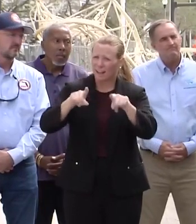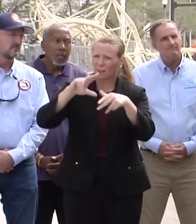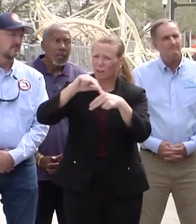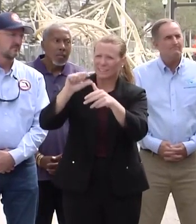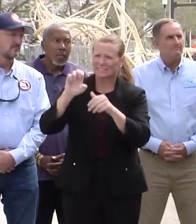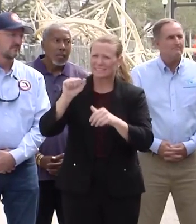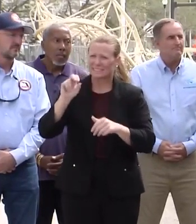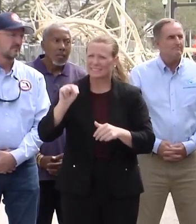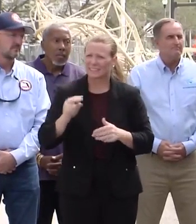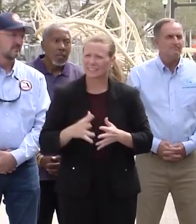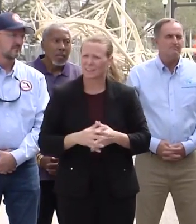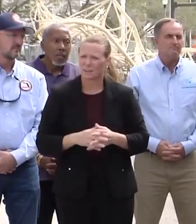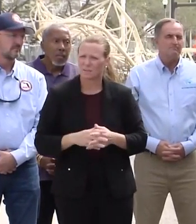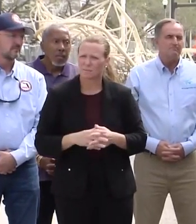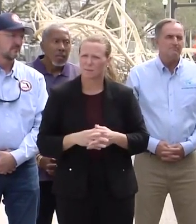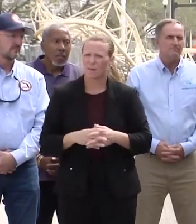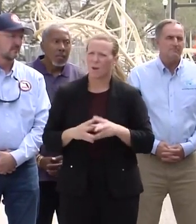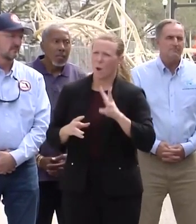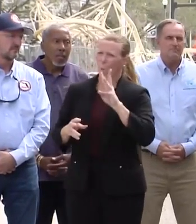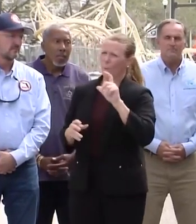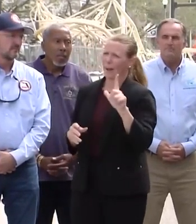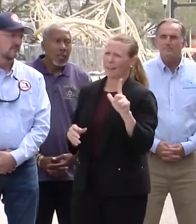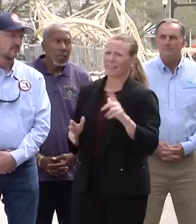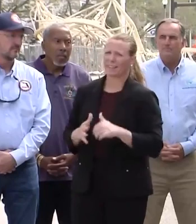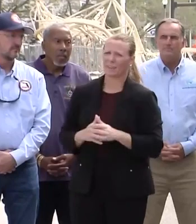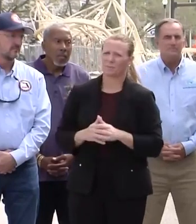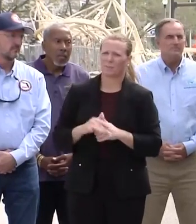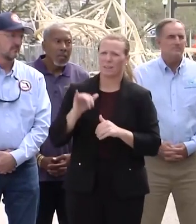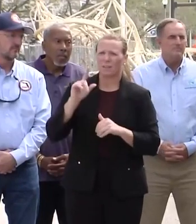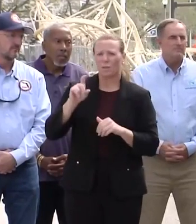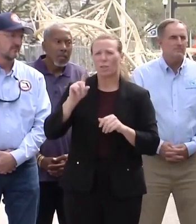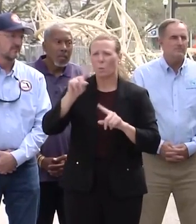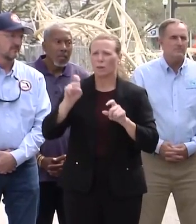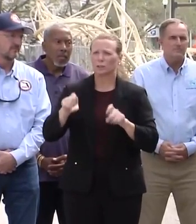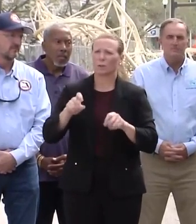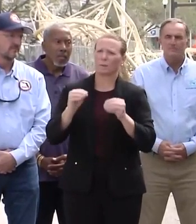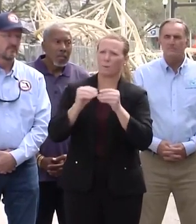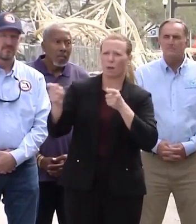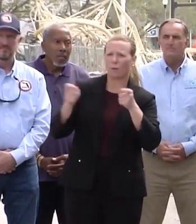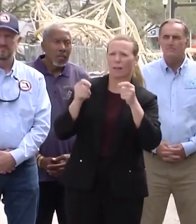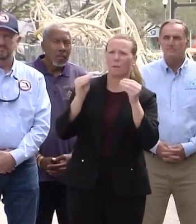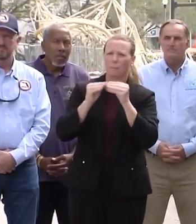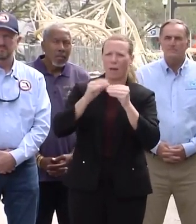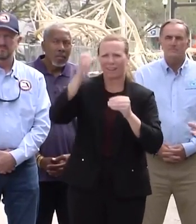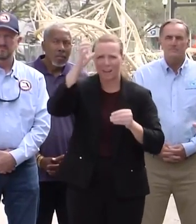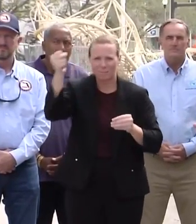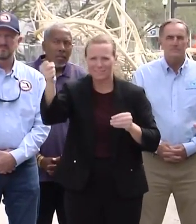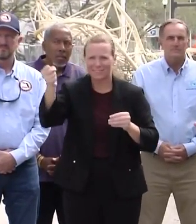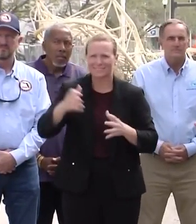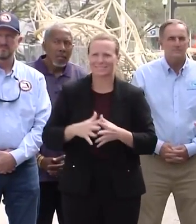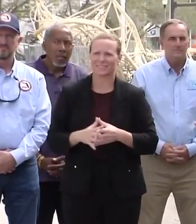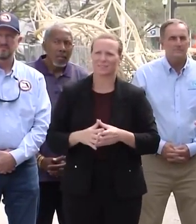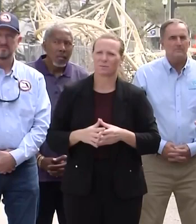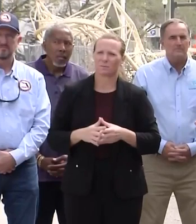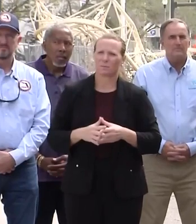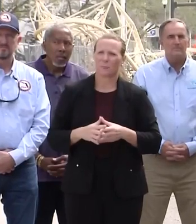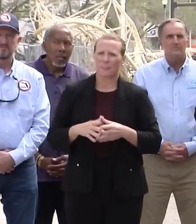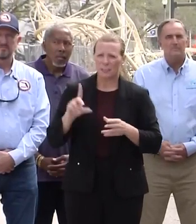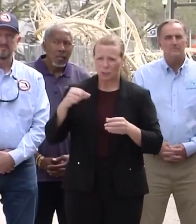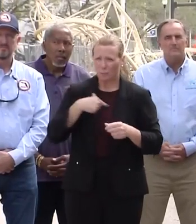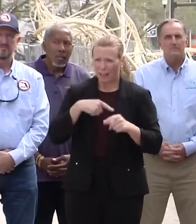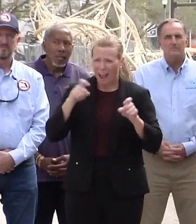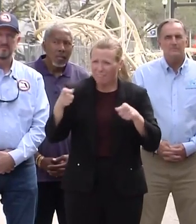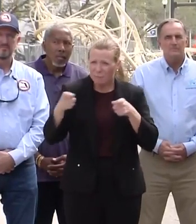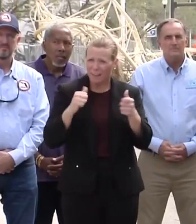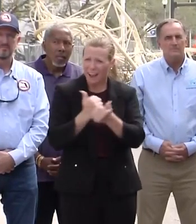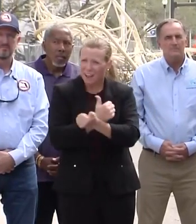Well, I mean, I think the question is, should there be more regulation or should there just be more common sense? I mean, do we have to regulate everything? I mean, I